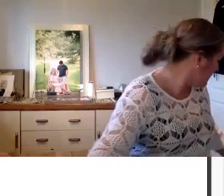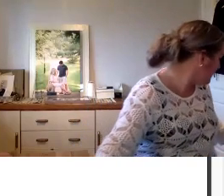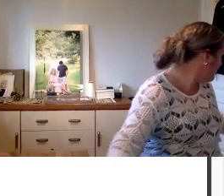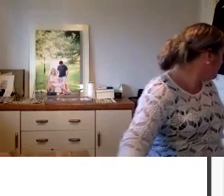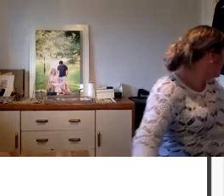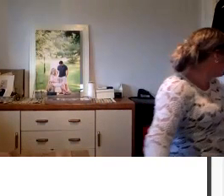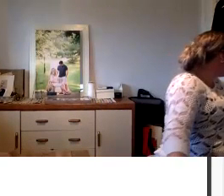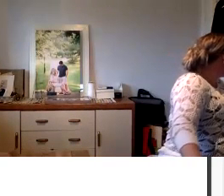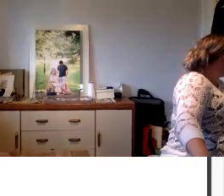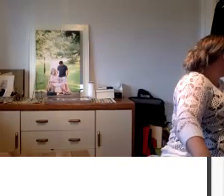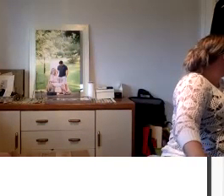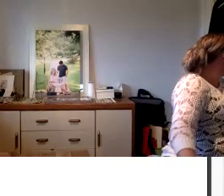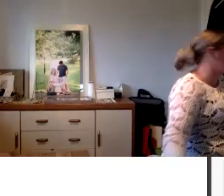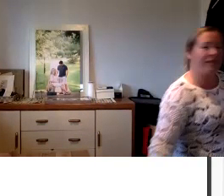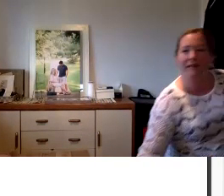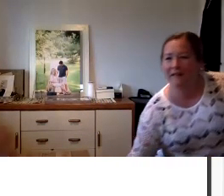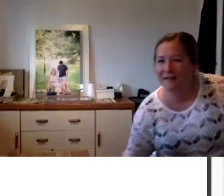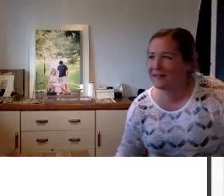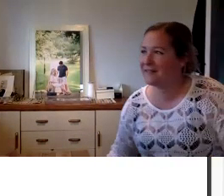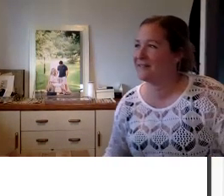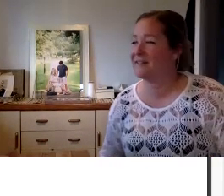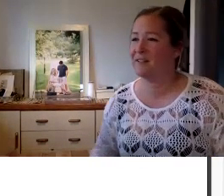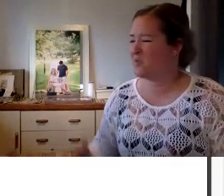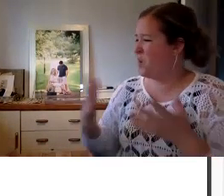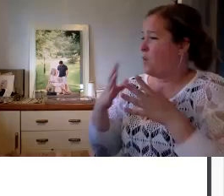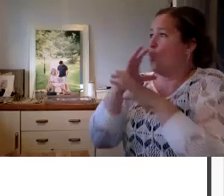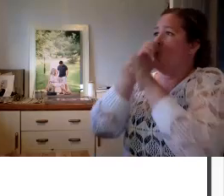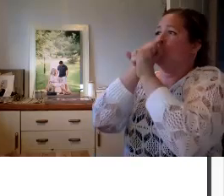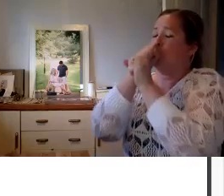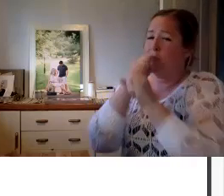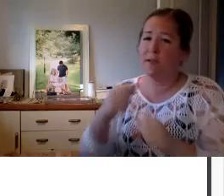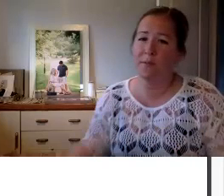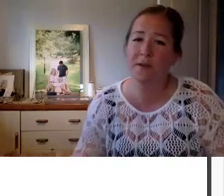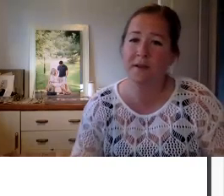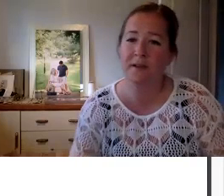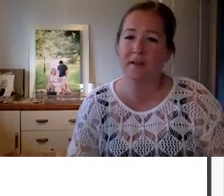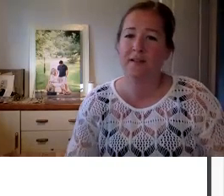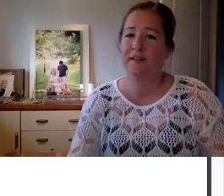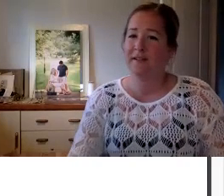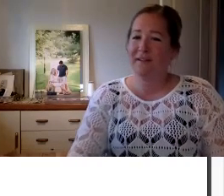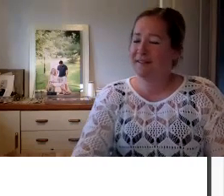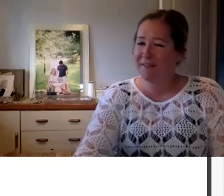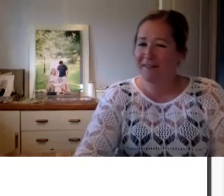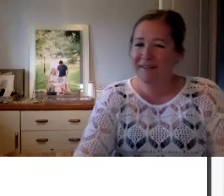So we're just gonna open up the door. It's too hot in here. Too hot. The room is so hot.